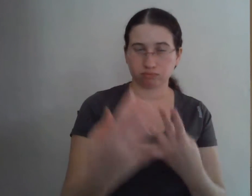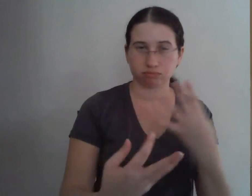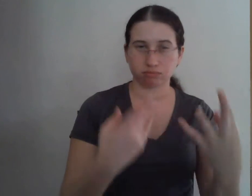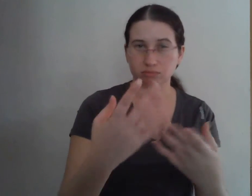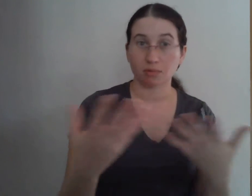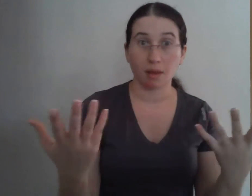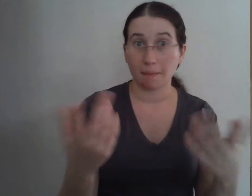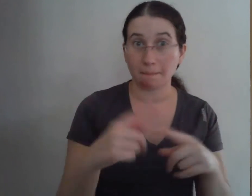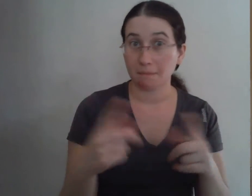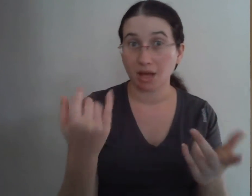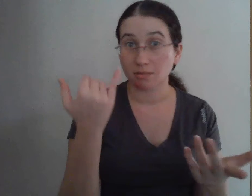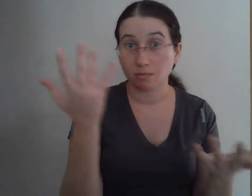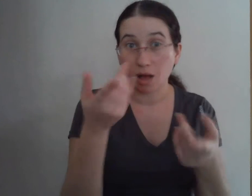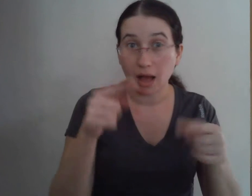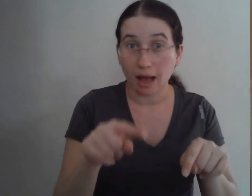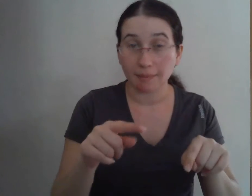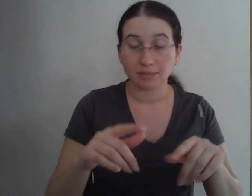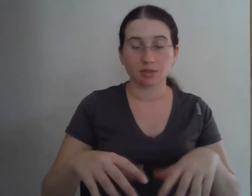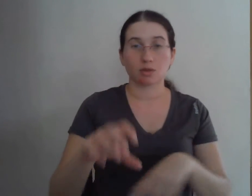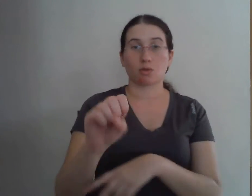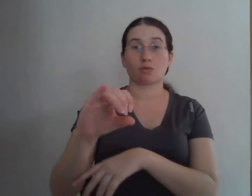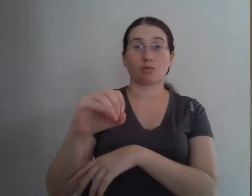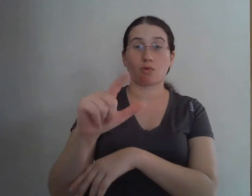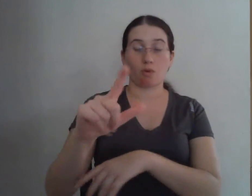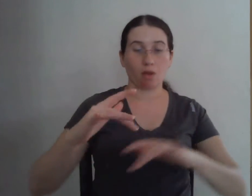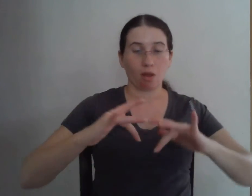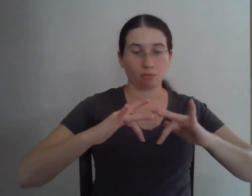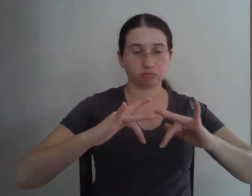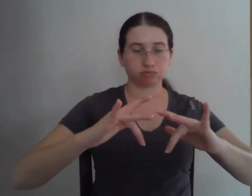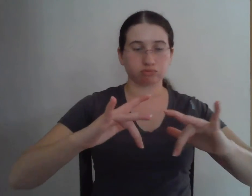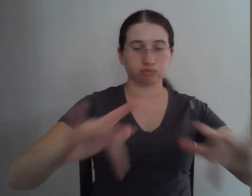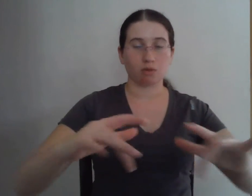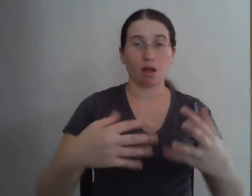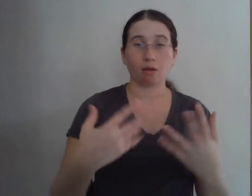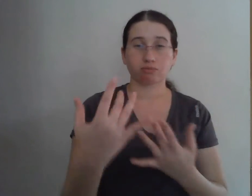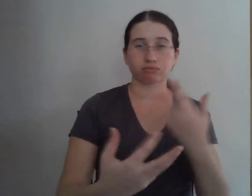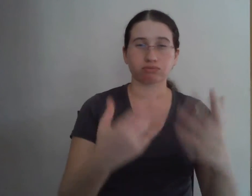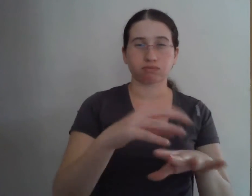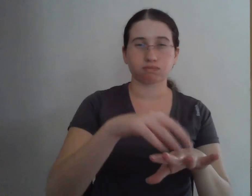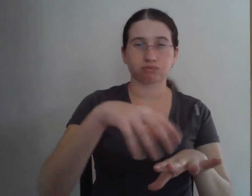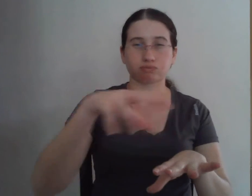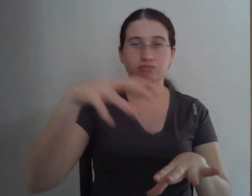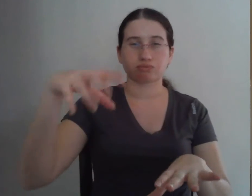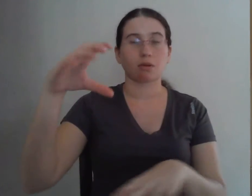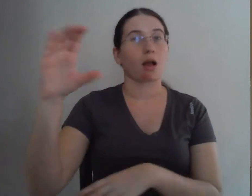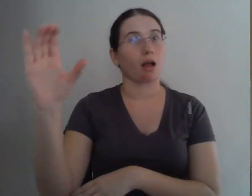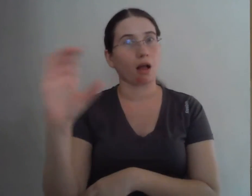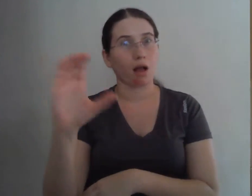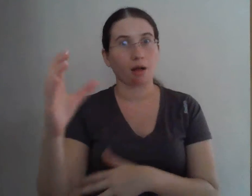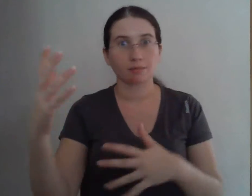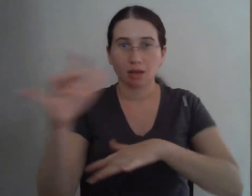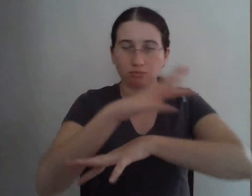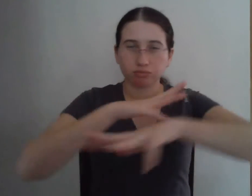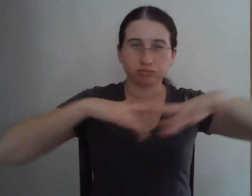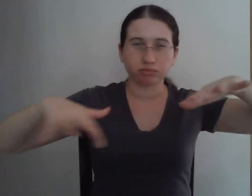also leaves the soil bare, releasing carbon. And worse than that, burning 1 hectare